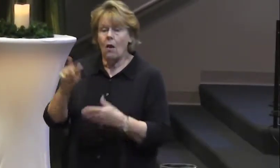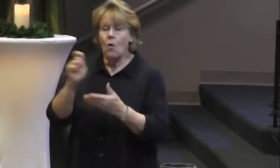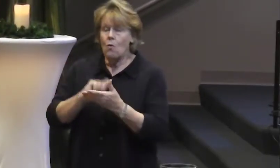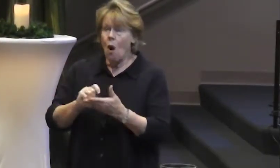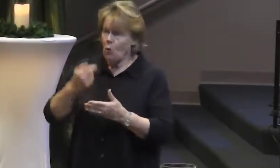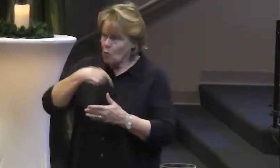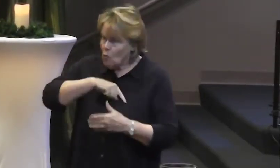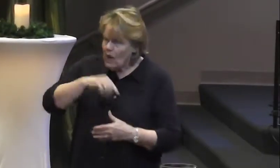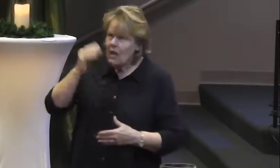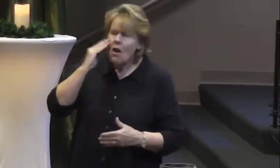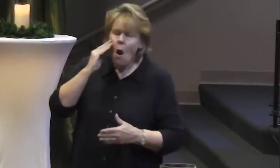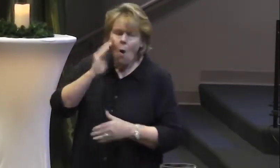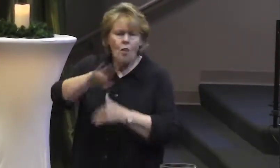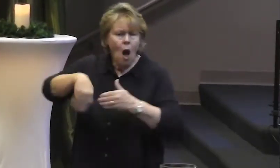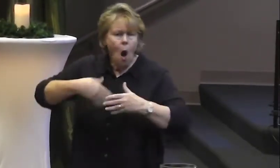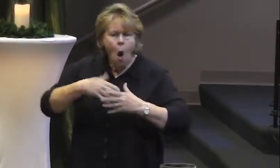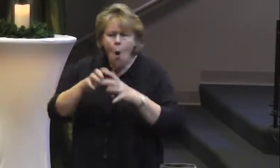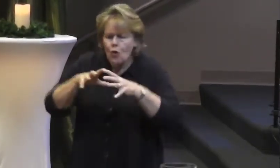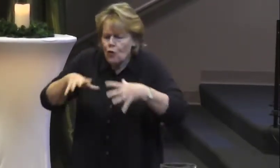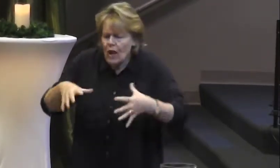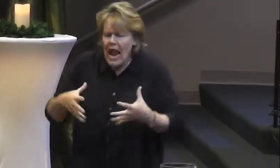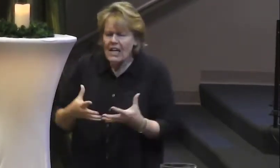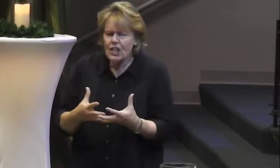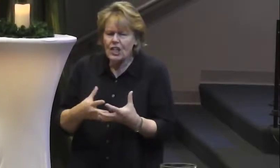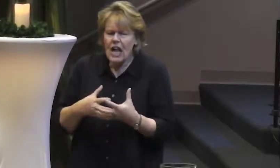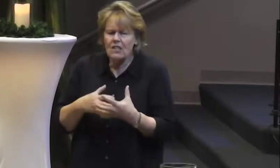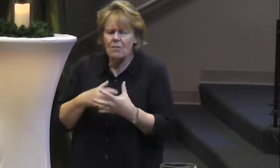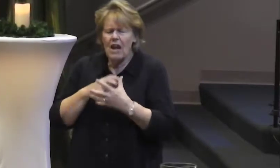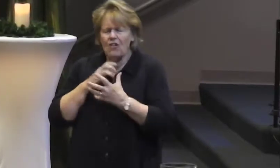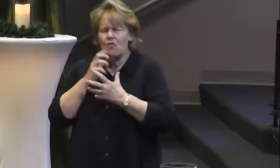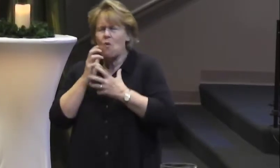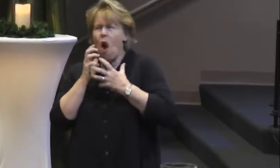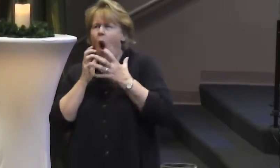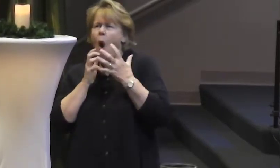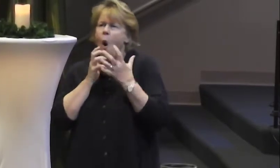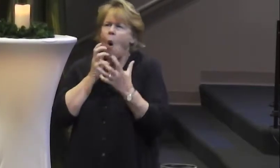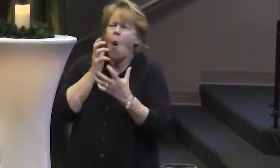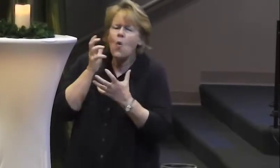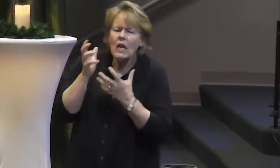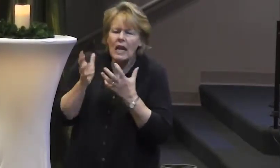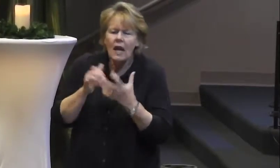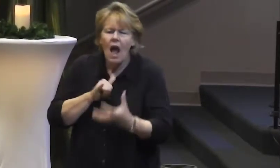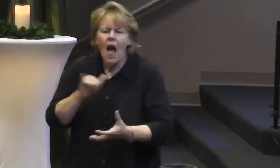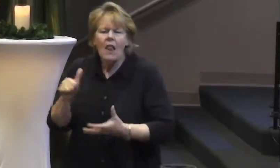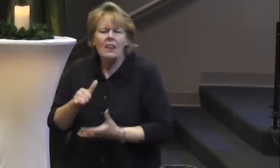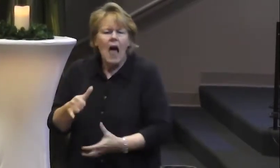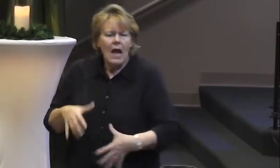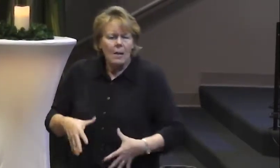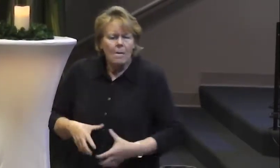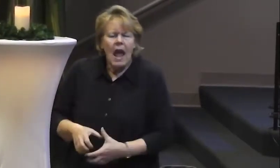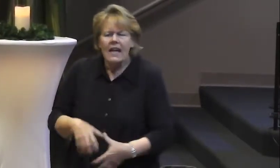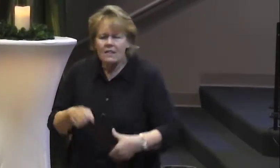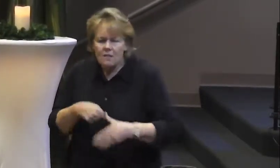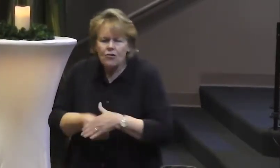creation has been groaning as in the pains of childbirth, right up to the present time. And not only